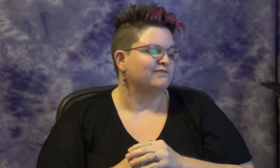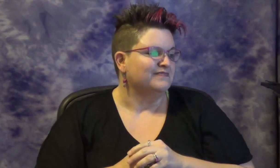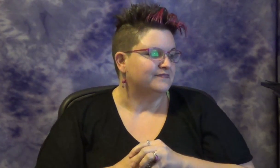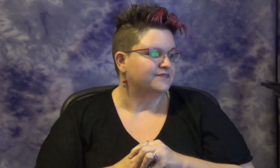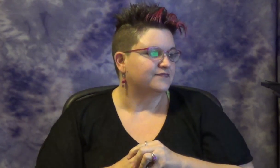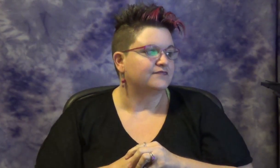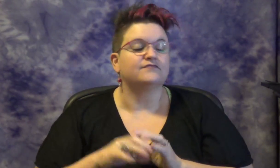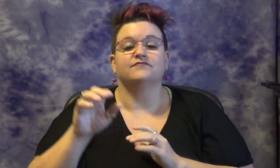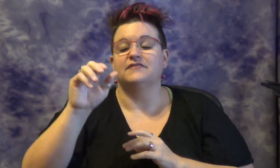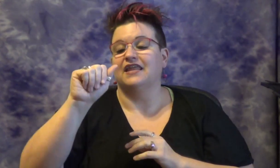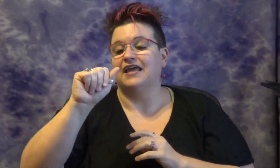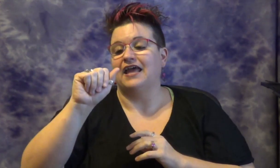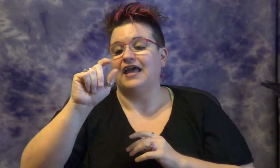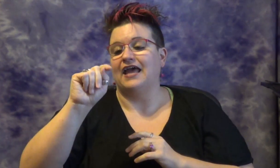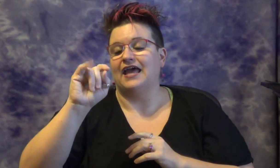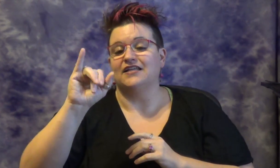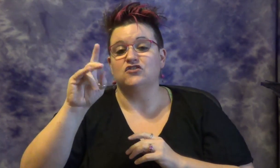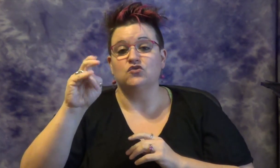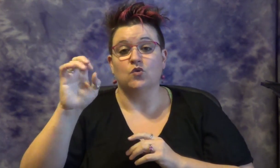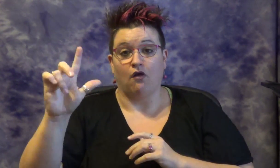very culturally acceptable.